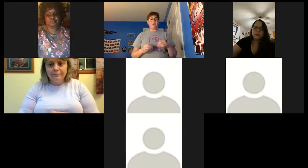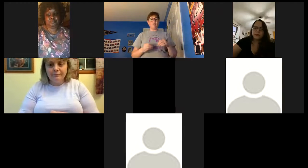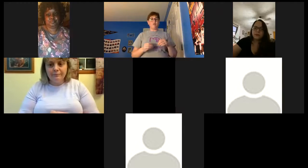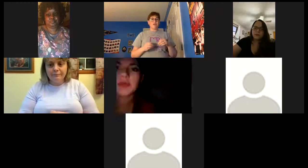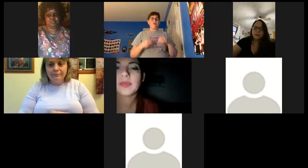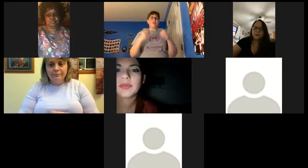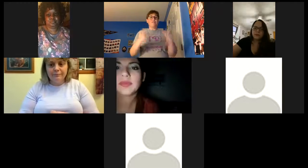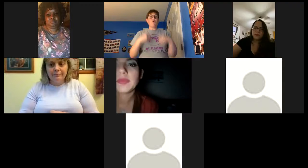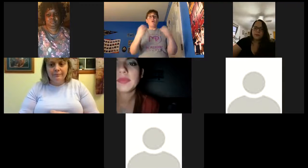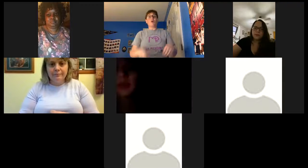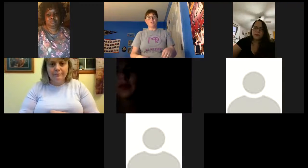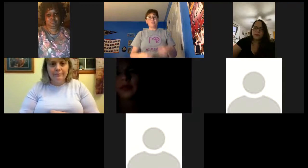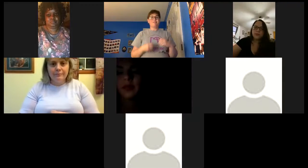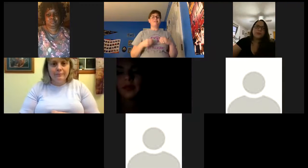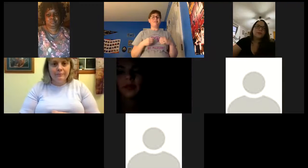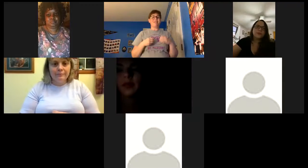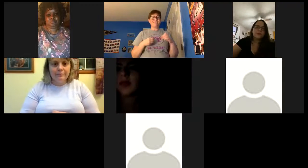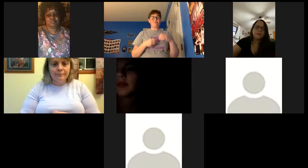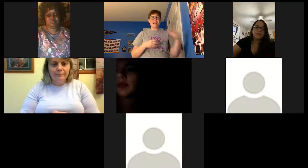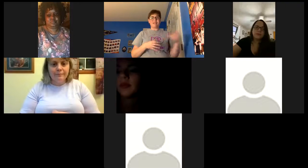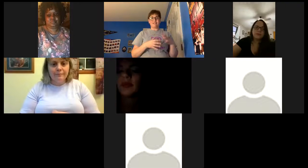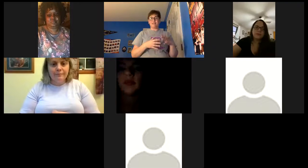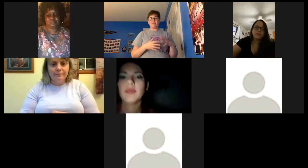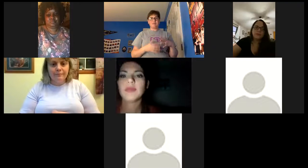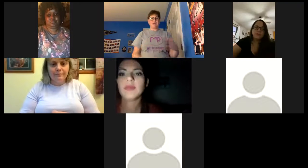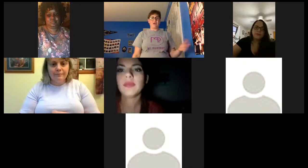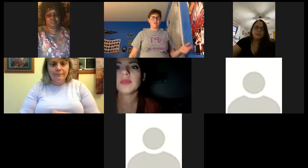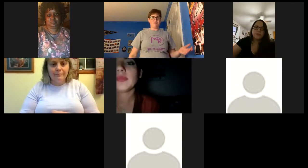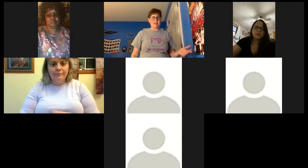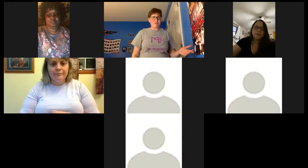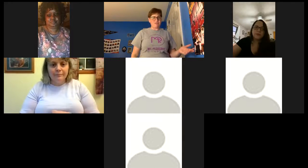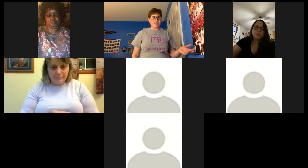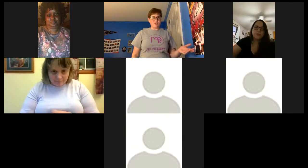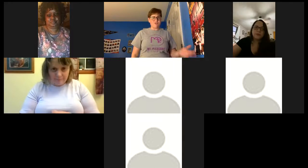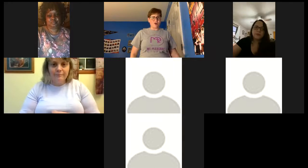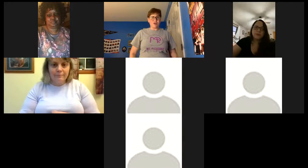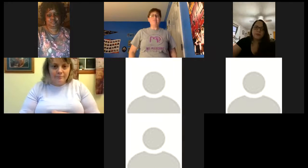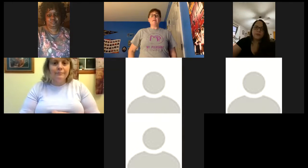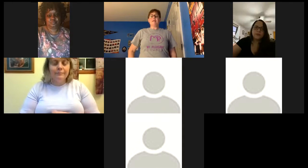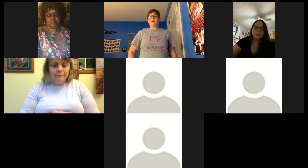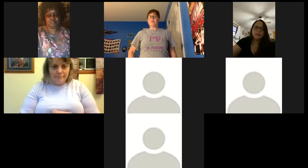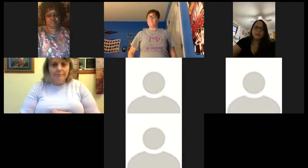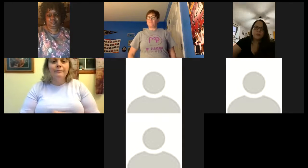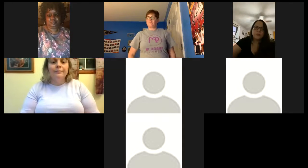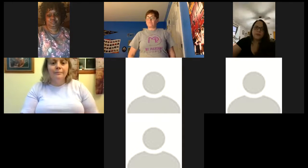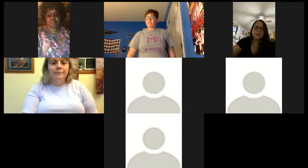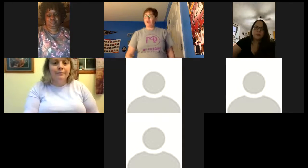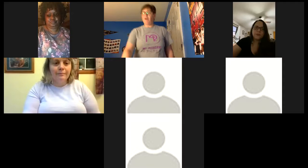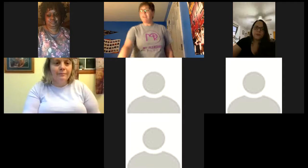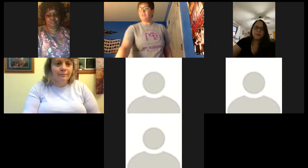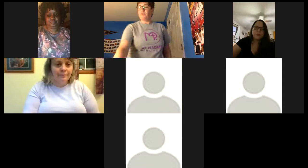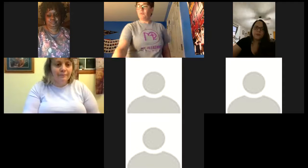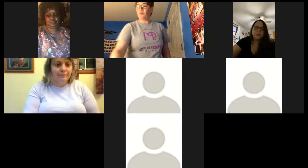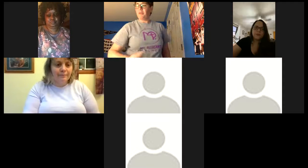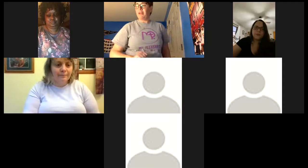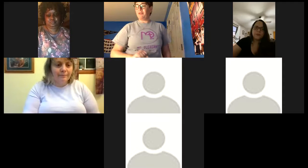you know, 30 more words, we can practice the however many we've done so far. All right,